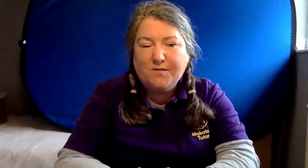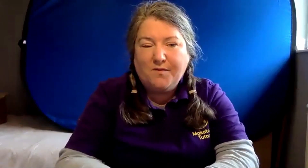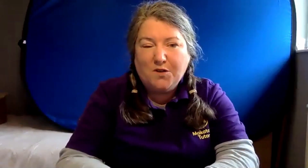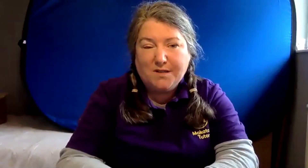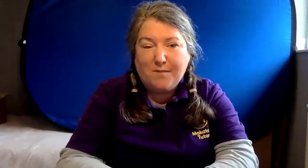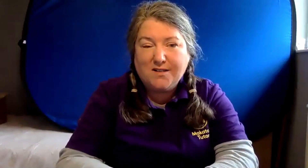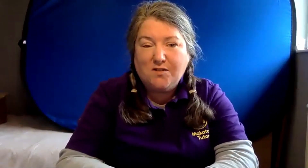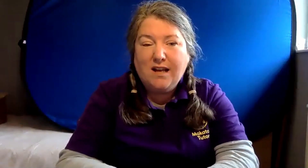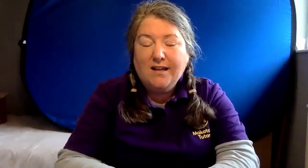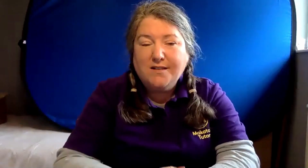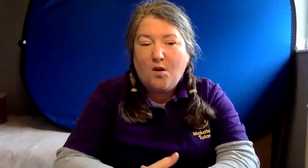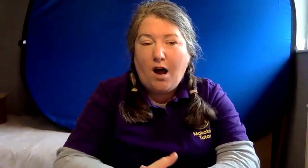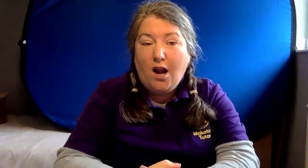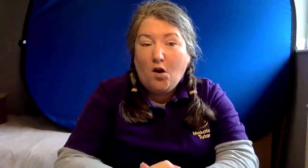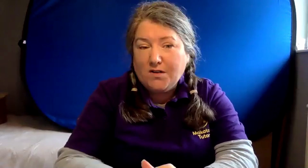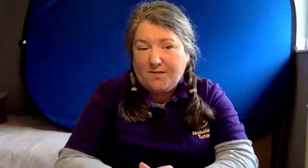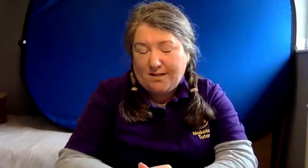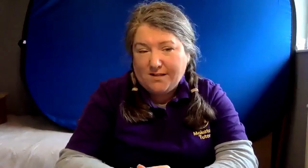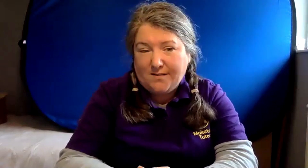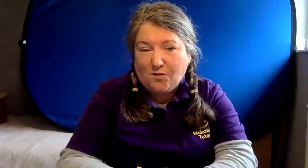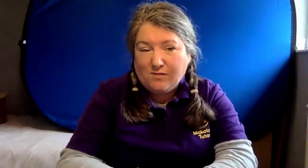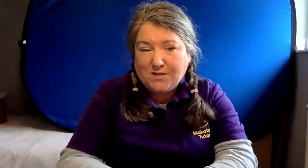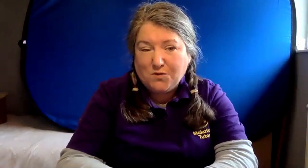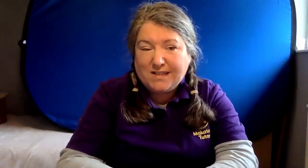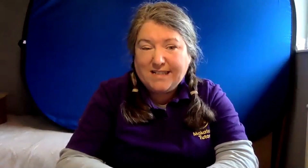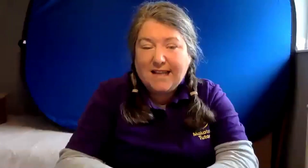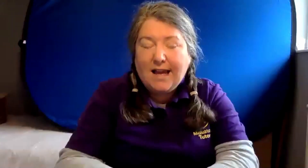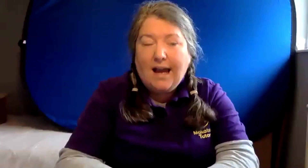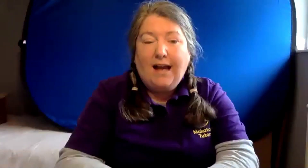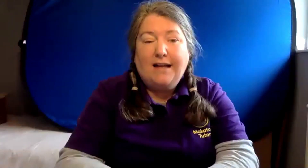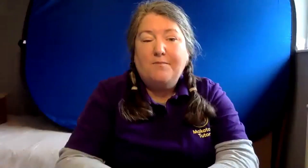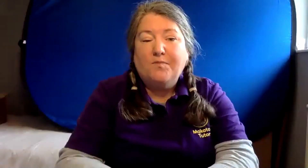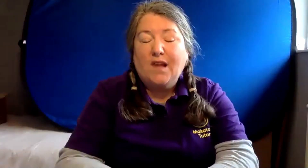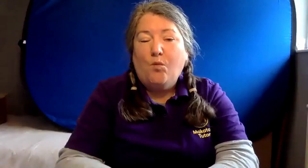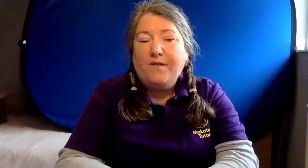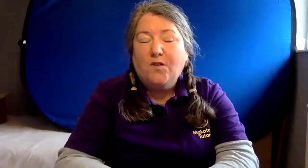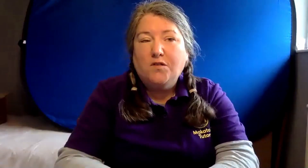of using Makaton. So a lot of hers have got resources. We've got